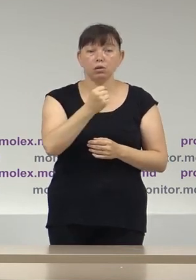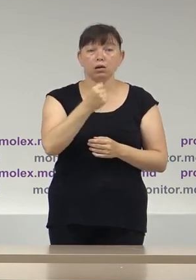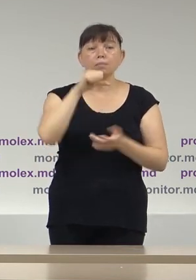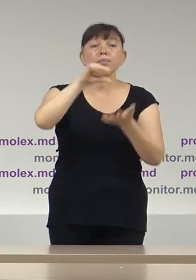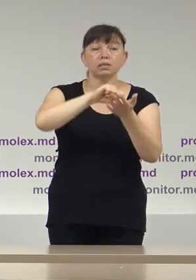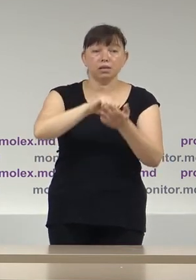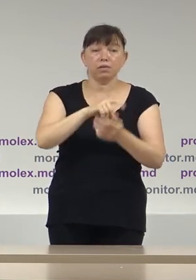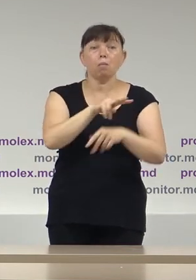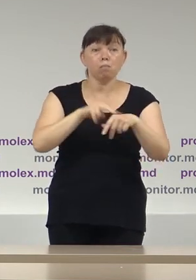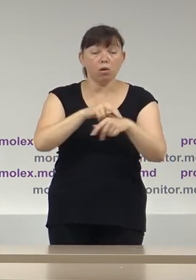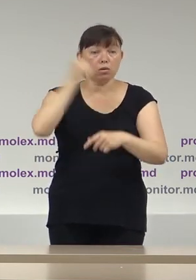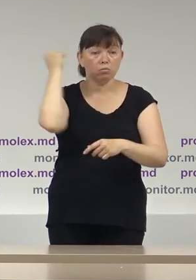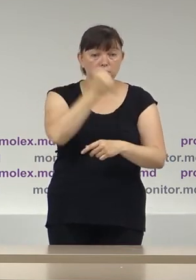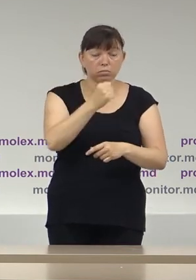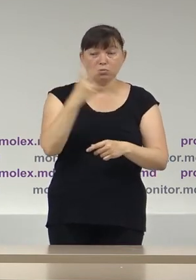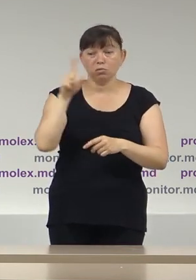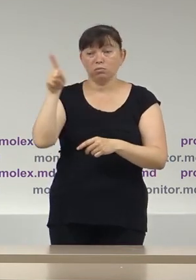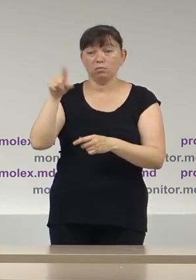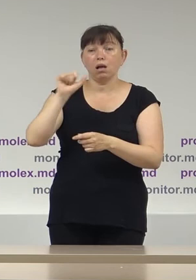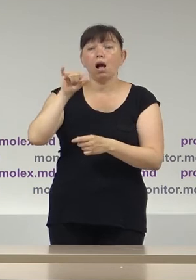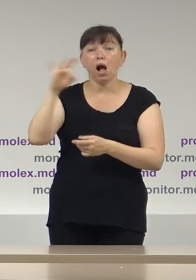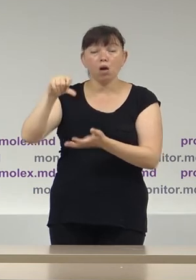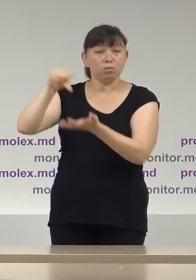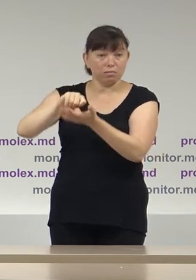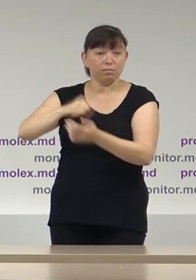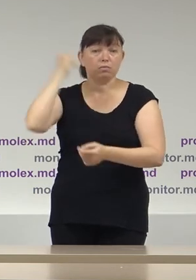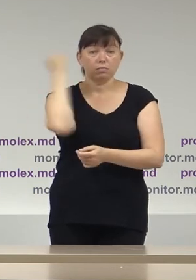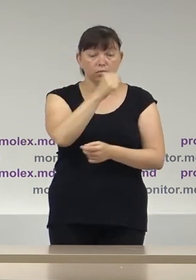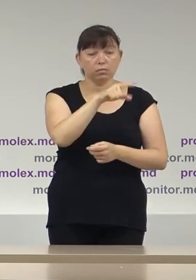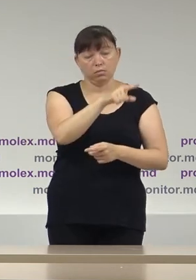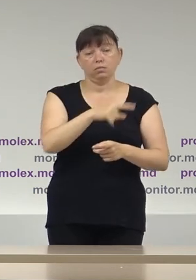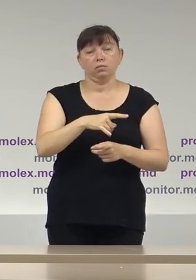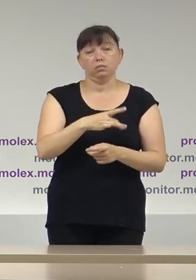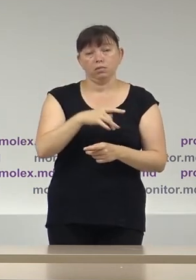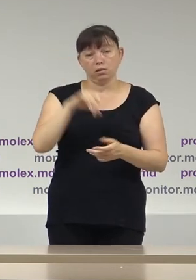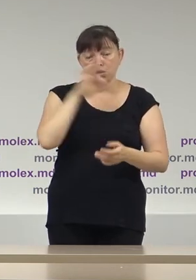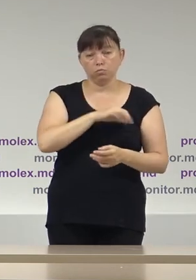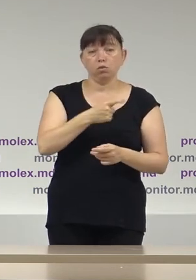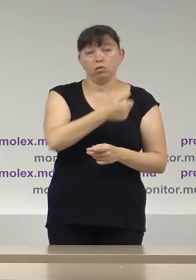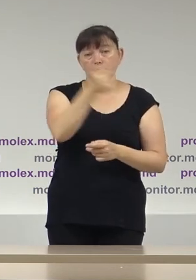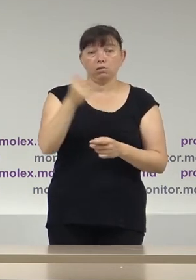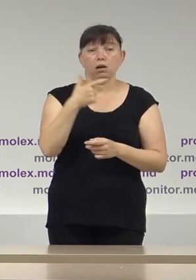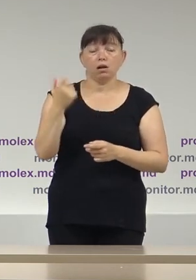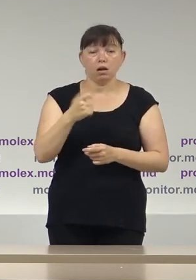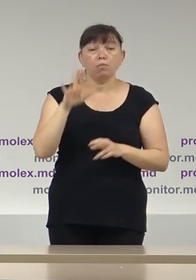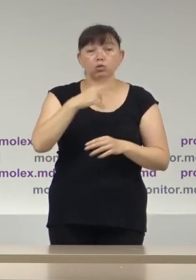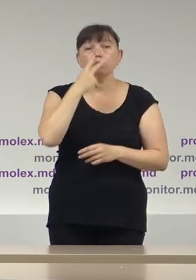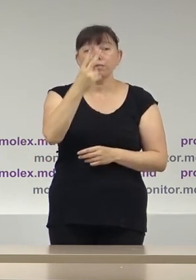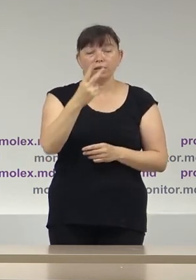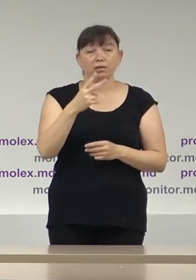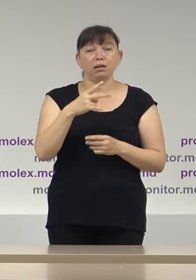after one representative of law enforcement bodies was hit by one representative of